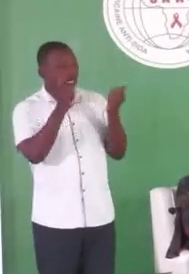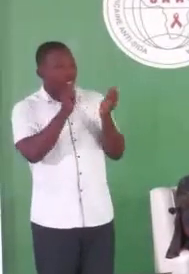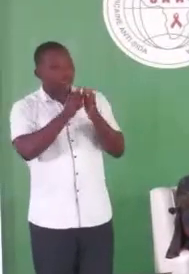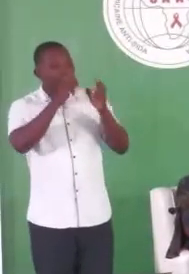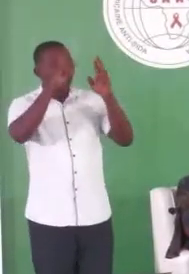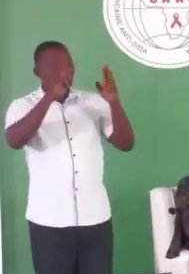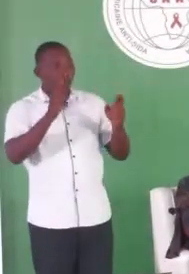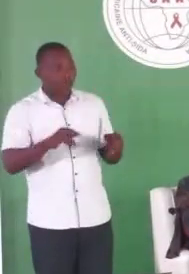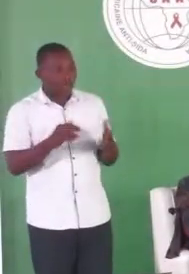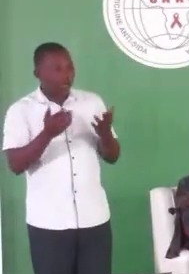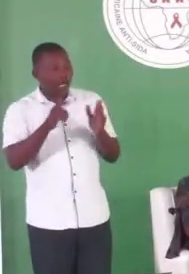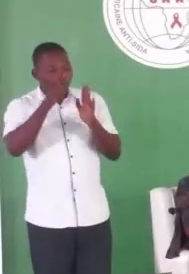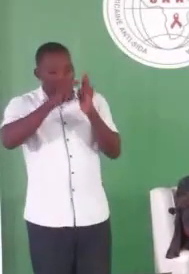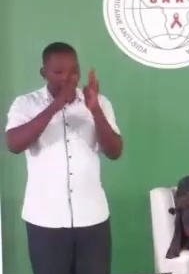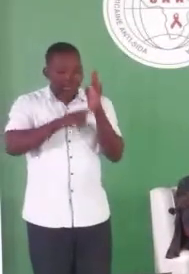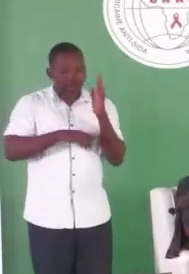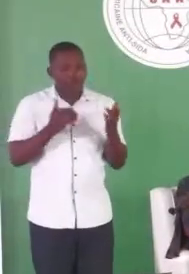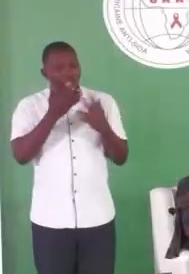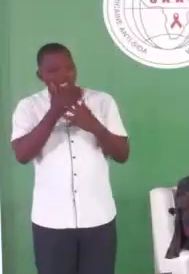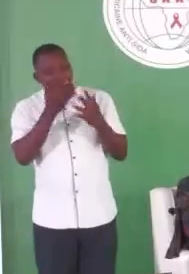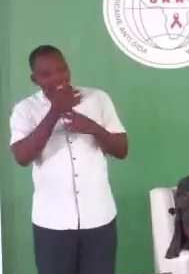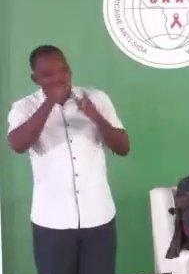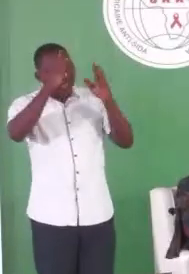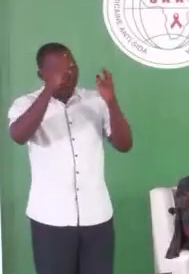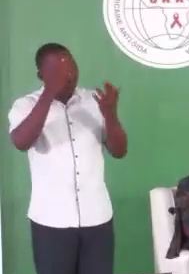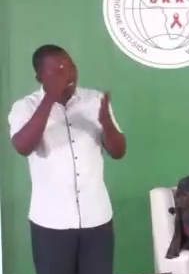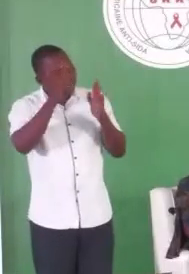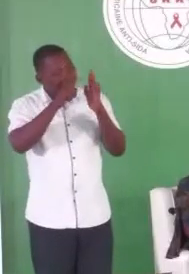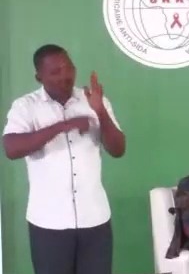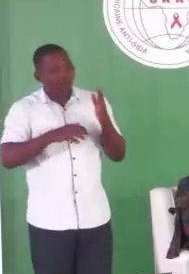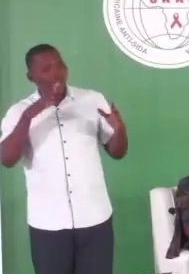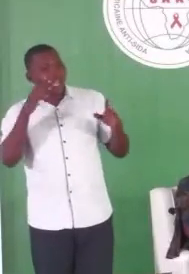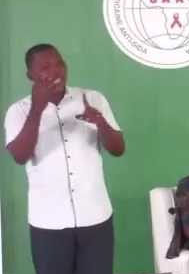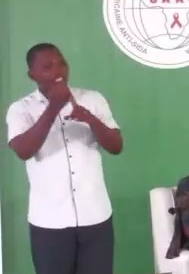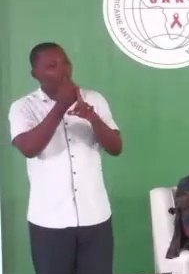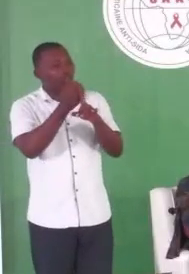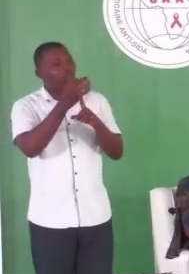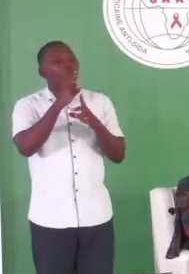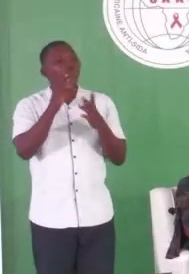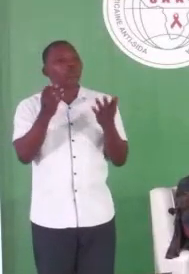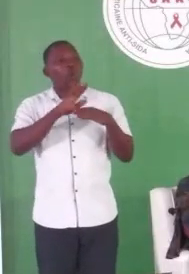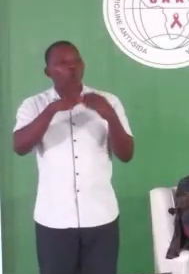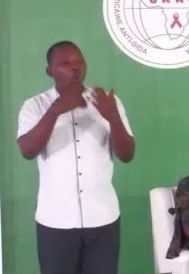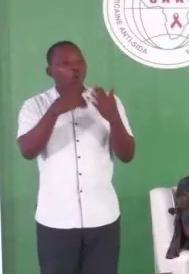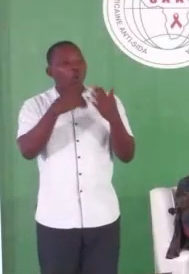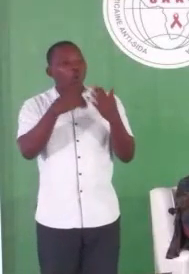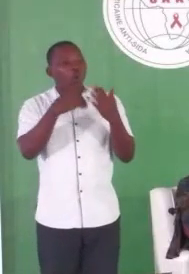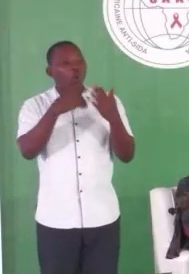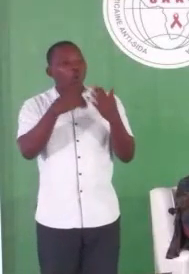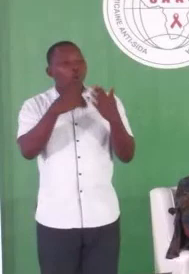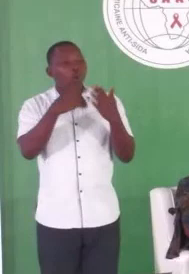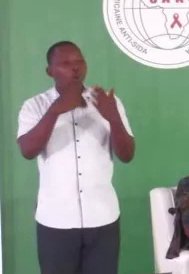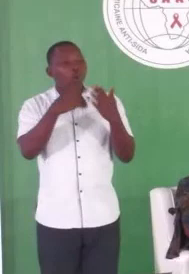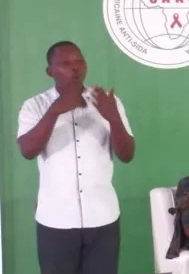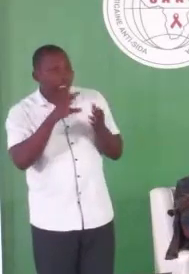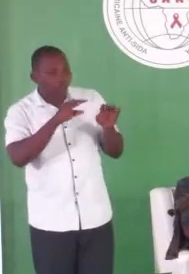lack of access, a lack of coverage, and a lack of achievement of the indicators that you want to see moving in the